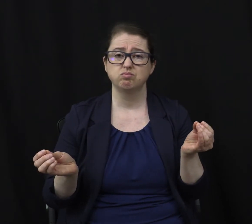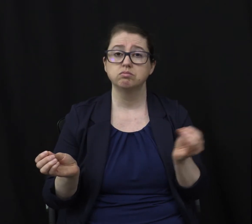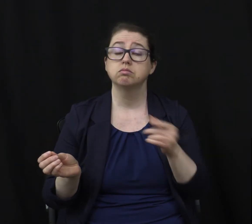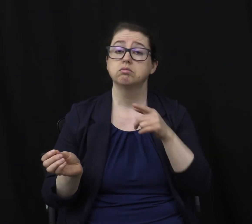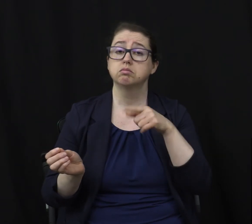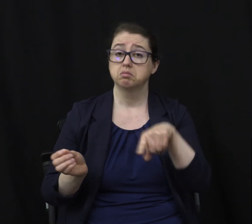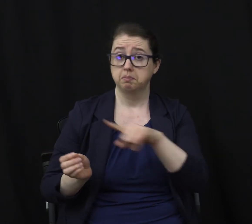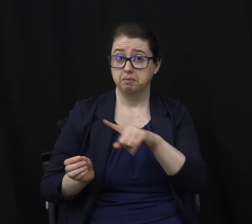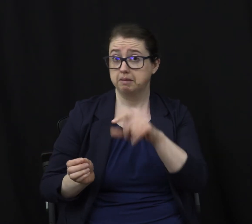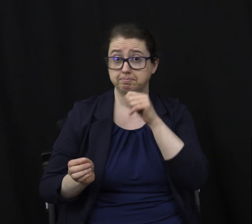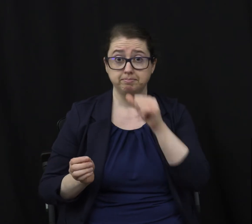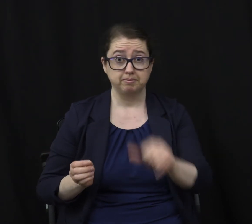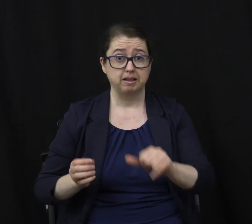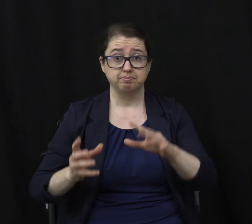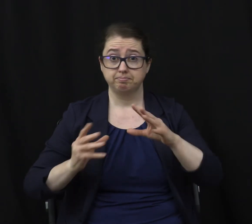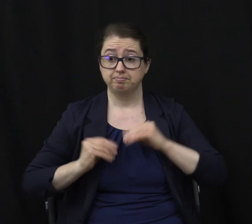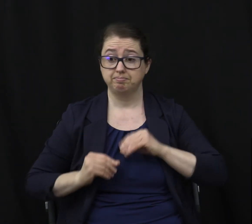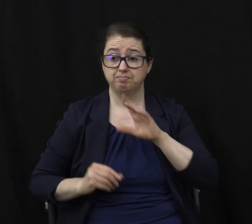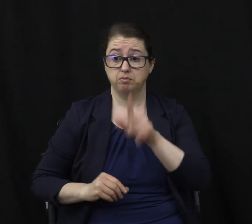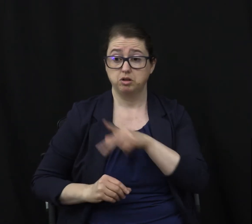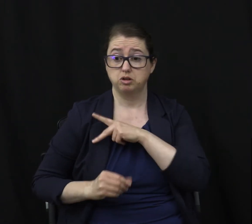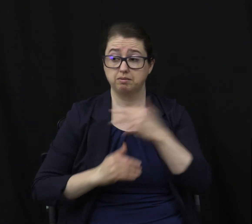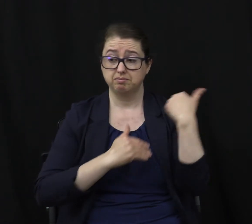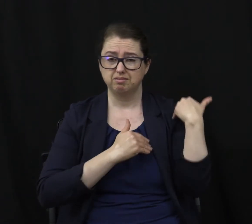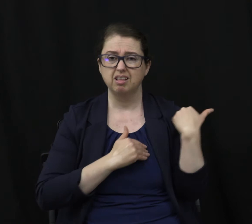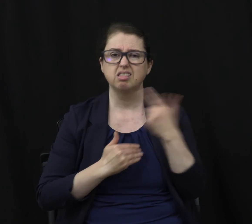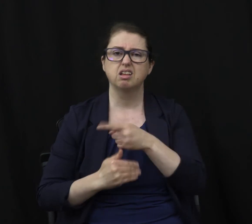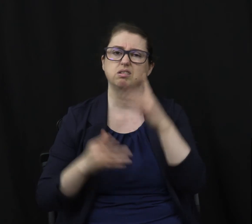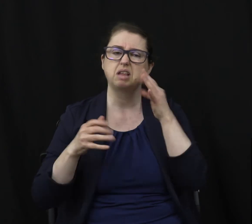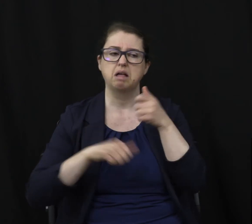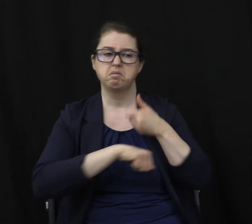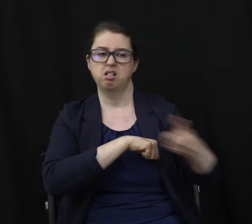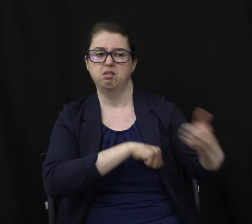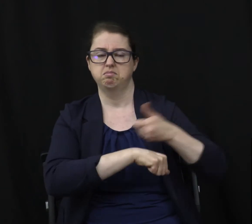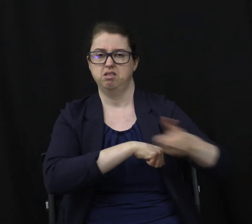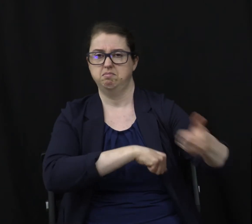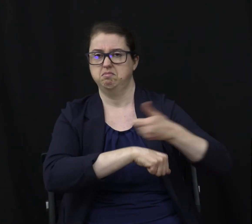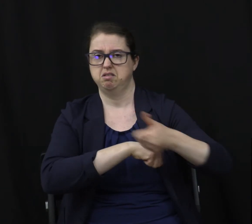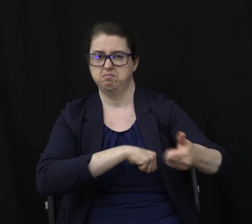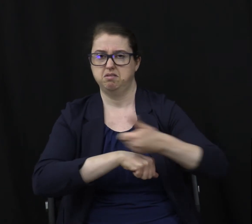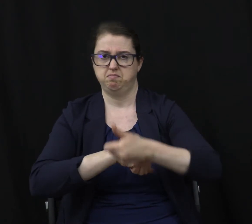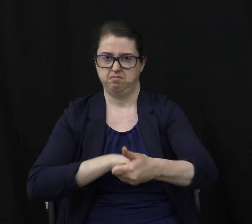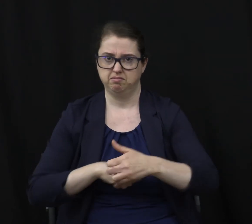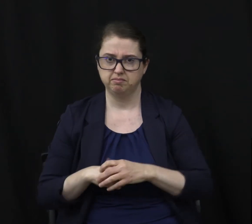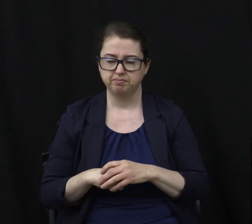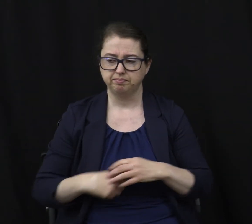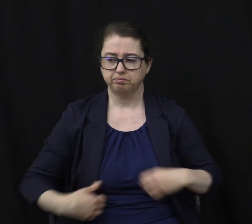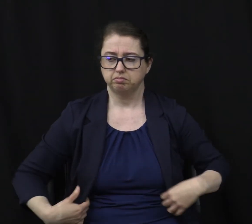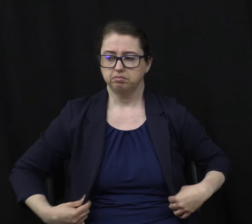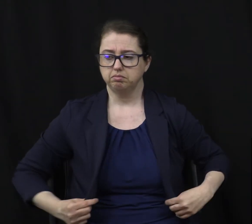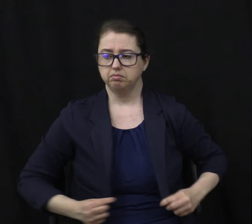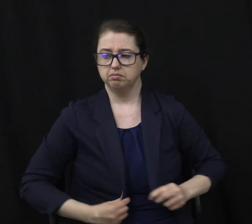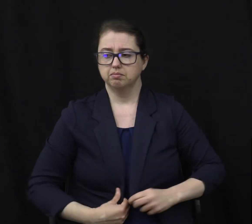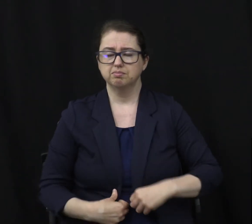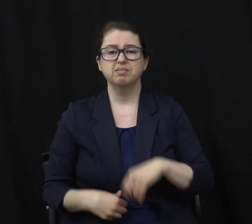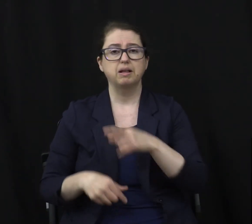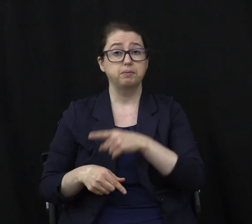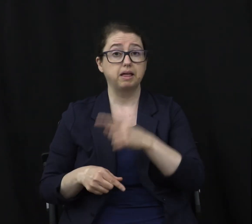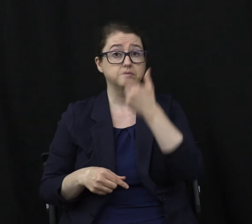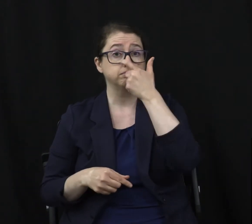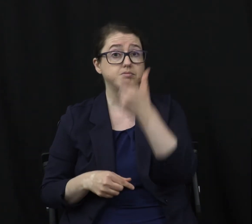responsibility, they want to blame other people. They form their ideas from TV or gossip,